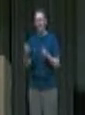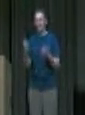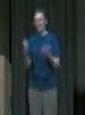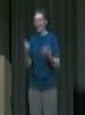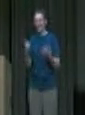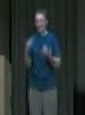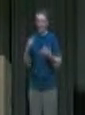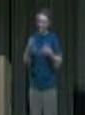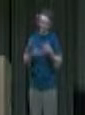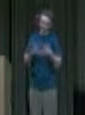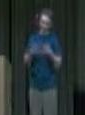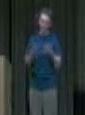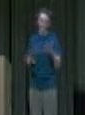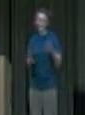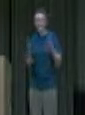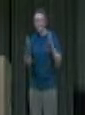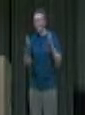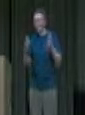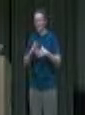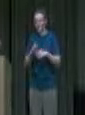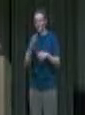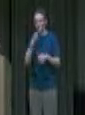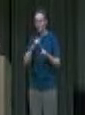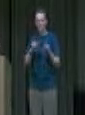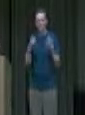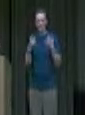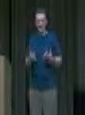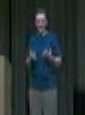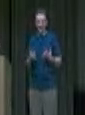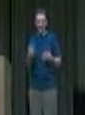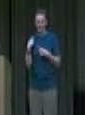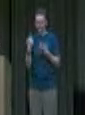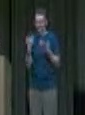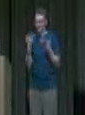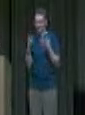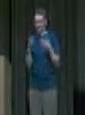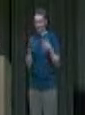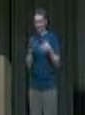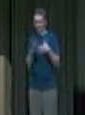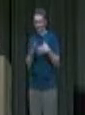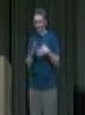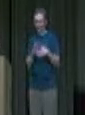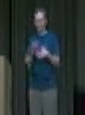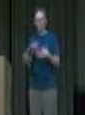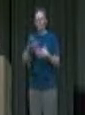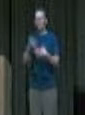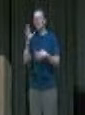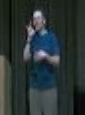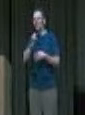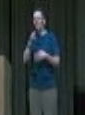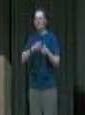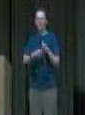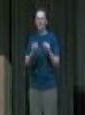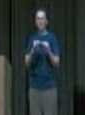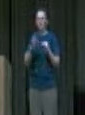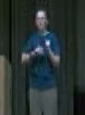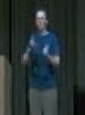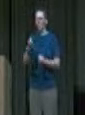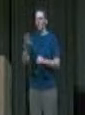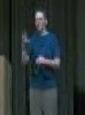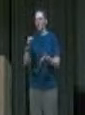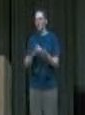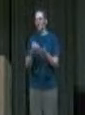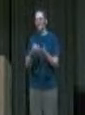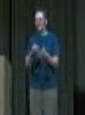where hopefully we'll be able to share it soon. But right now, as it's been shared, that the project is estimated to cost over $100 million.